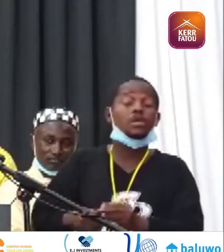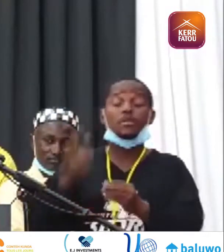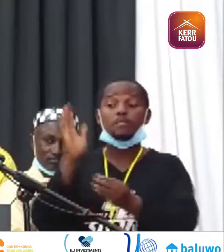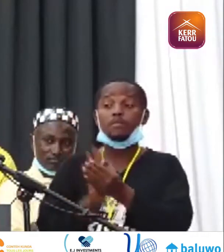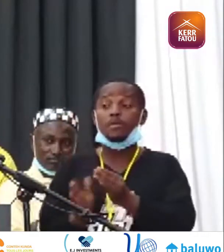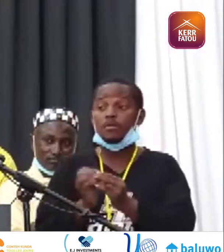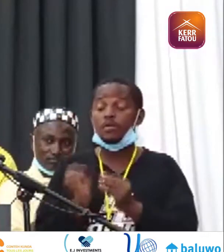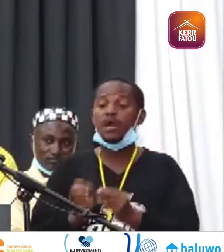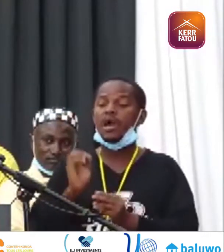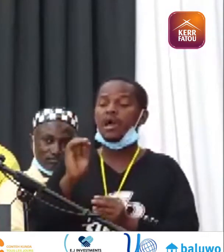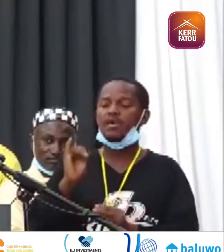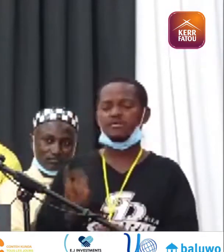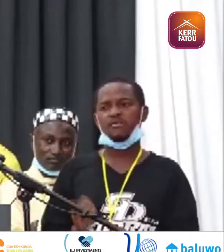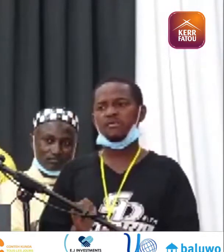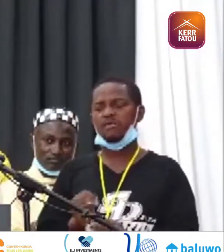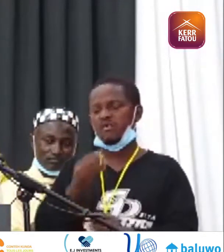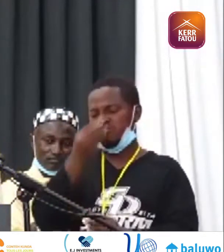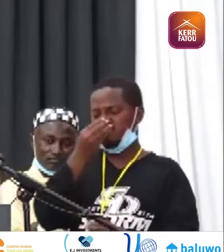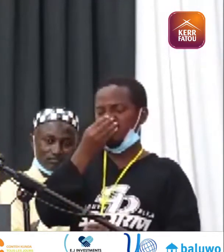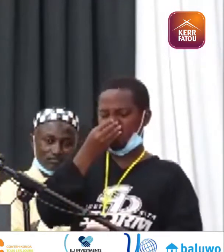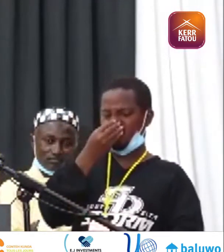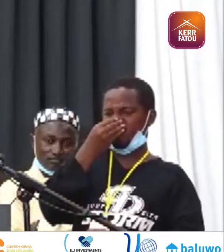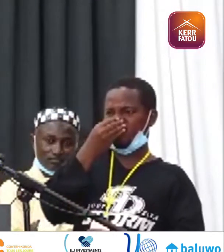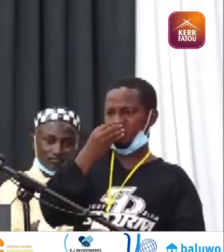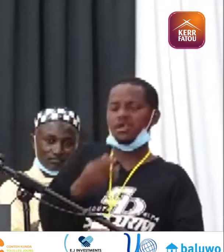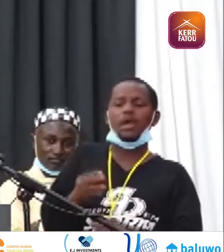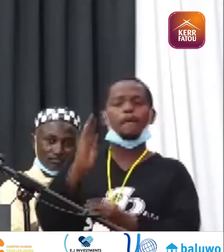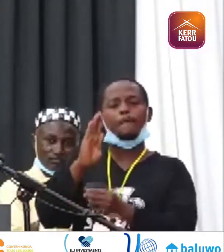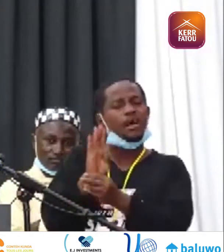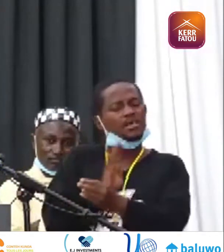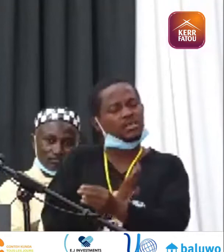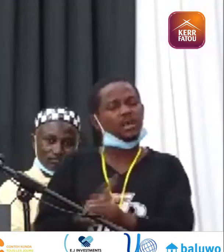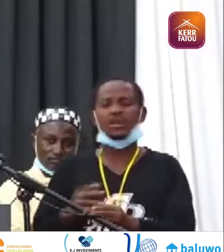an ICU at the referral hospitals in